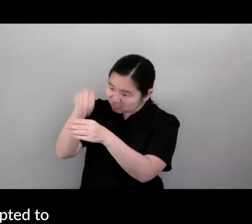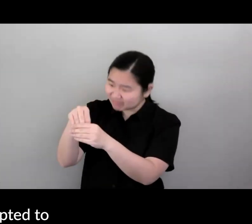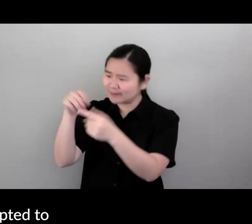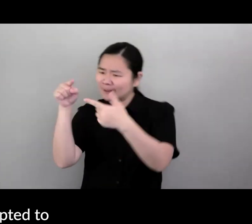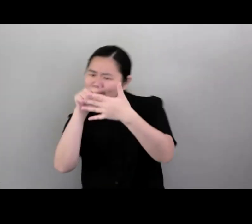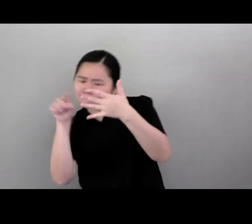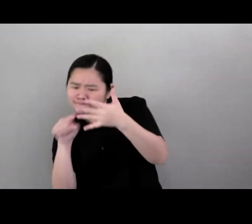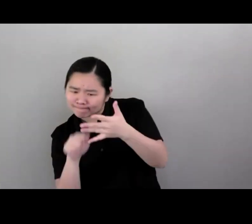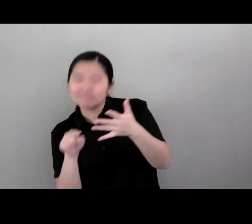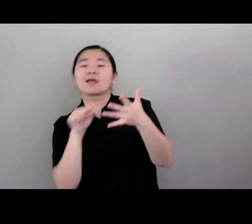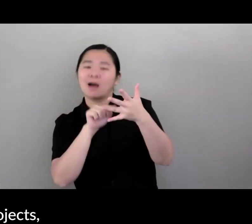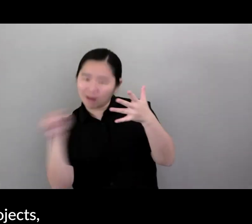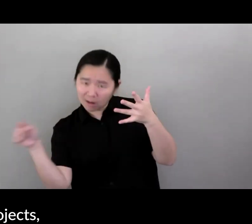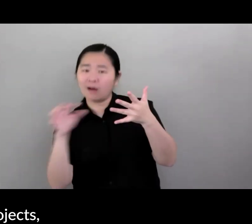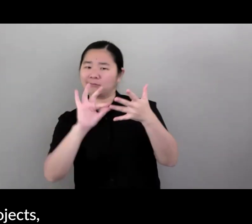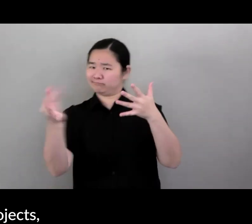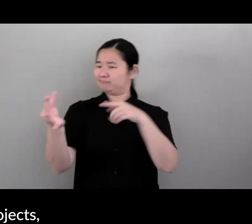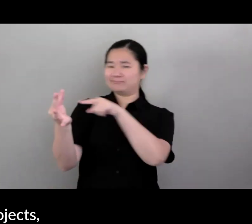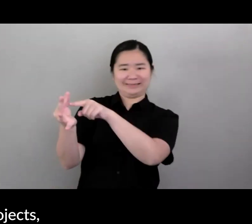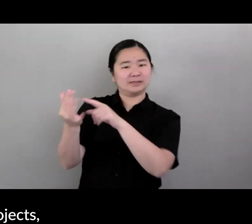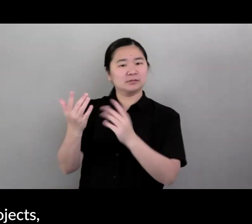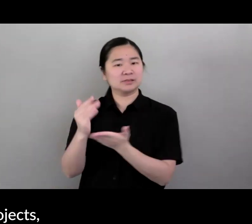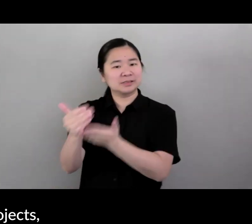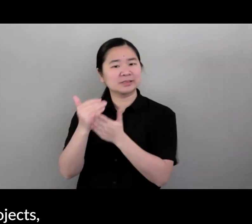organization's context. So across our